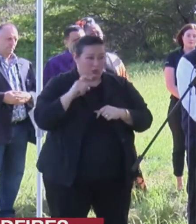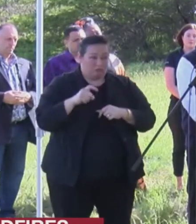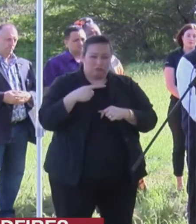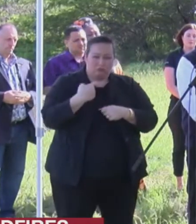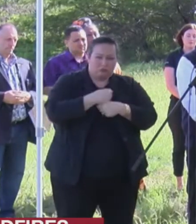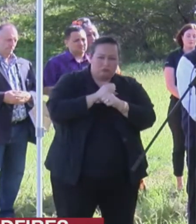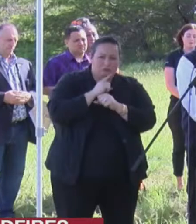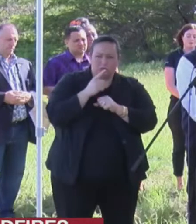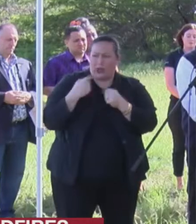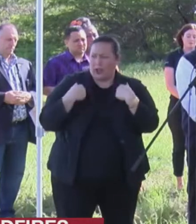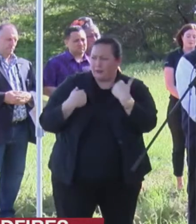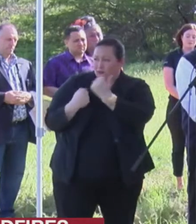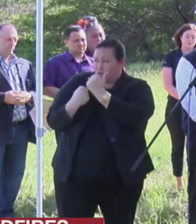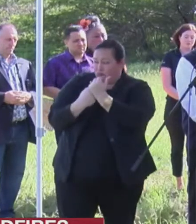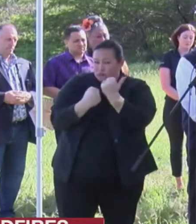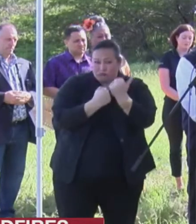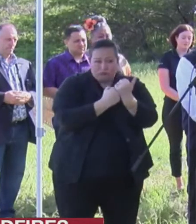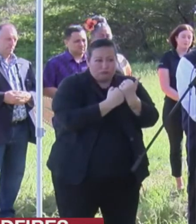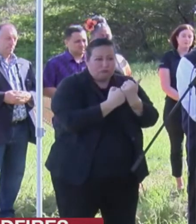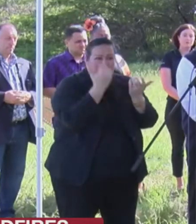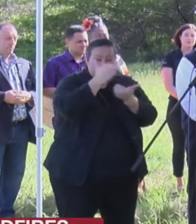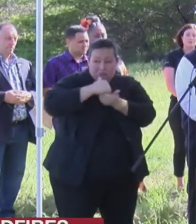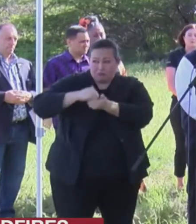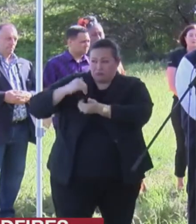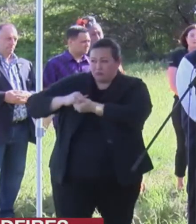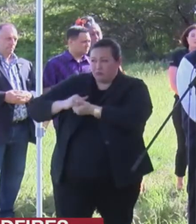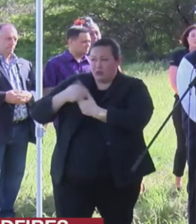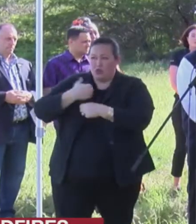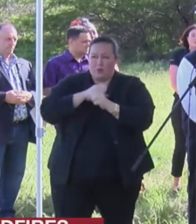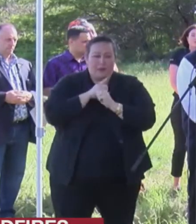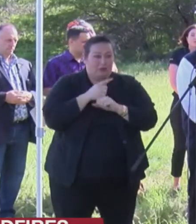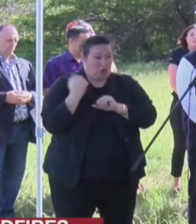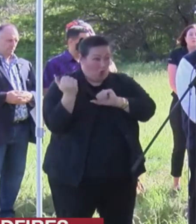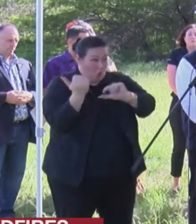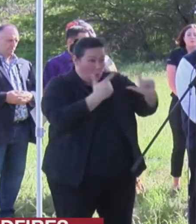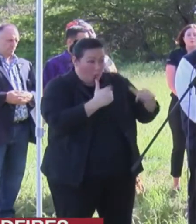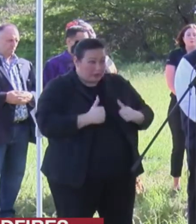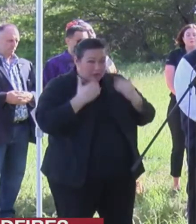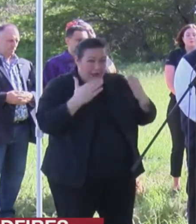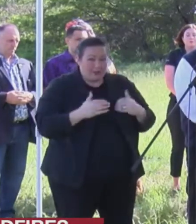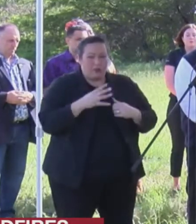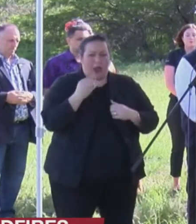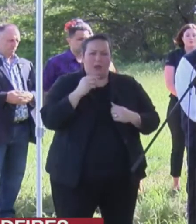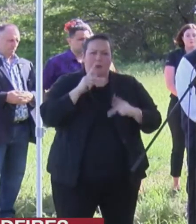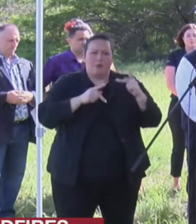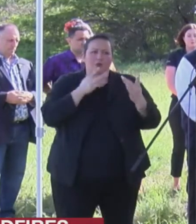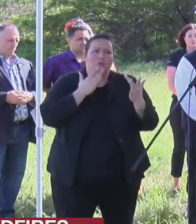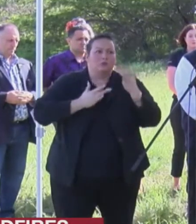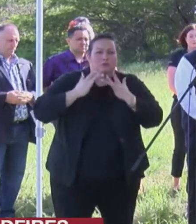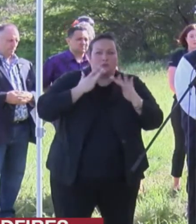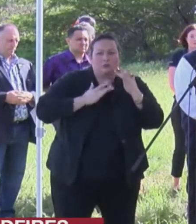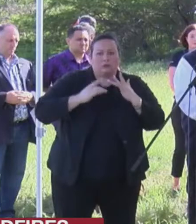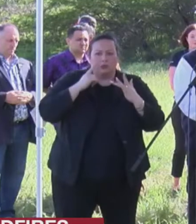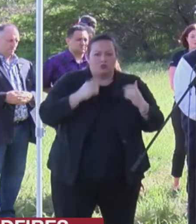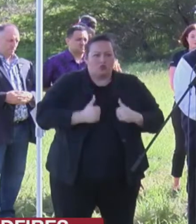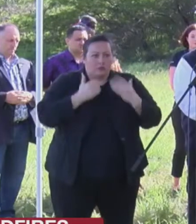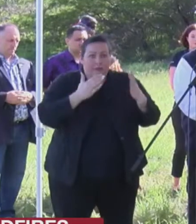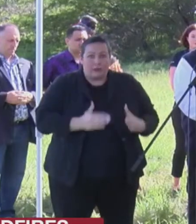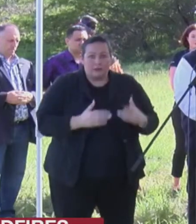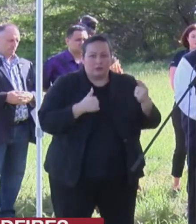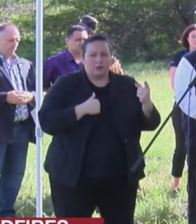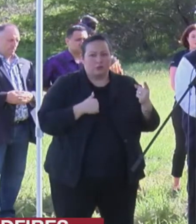happen. To ensure the needs are met of the most vulnerable survivors, we ask those in hotels to return to